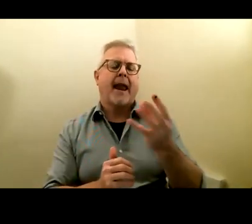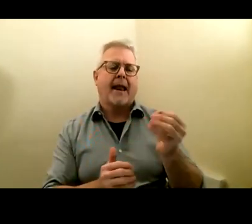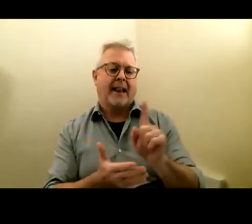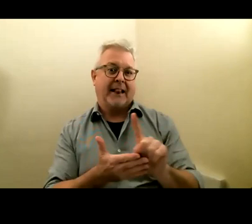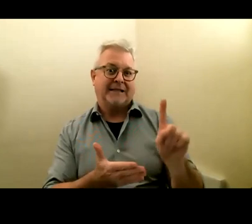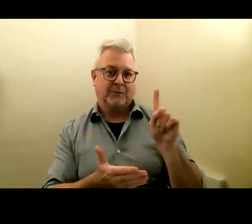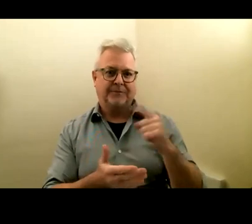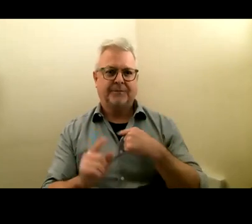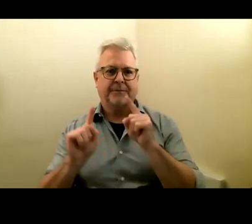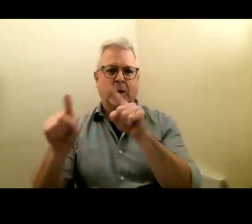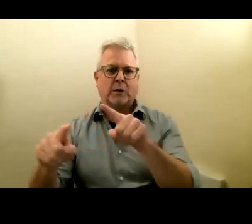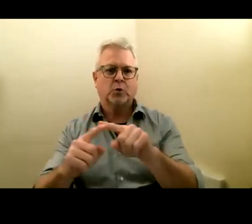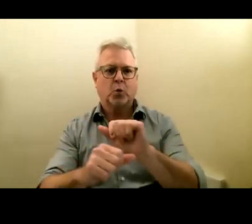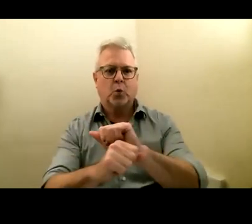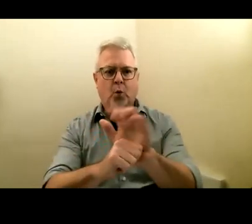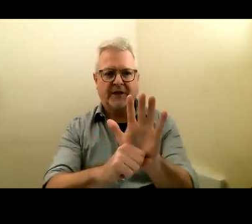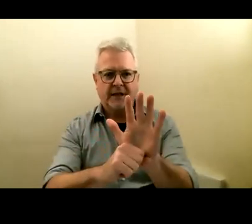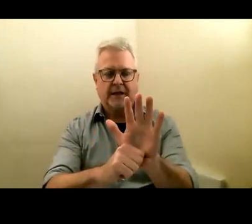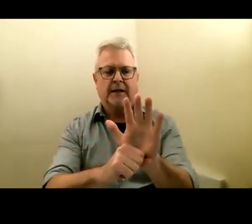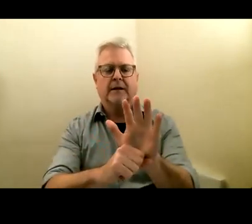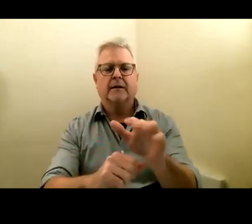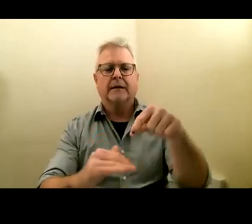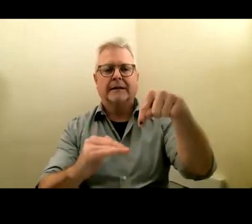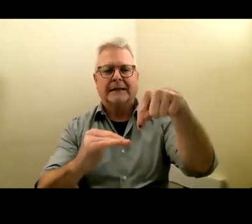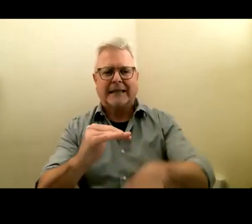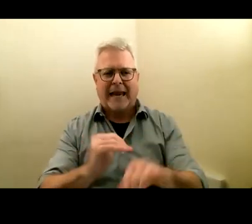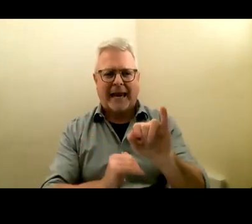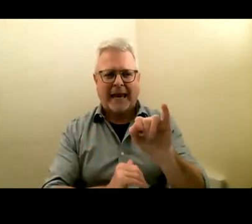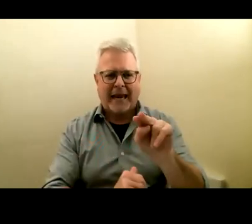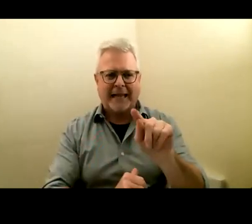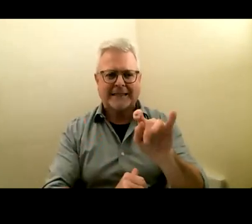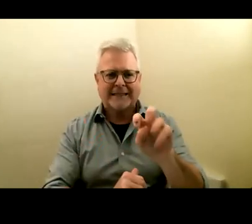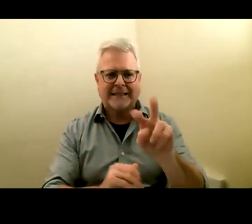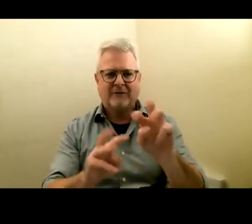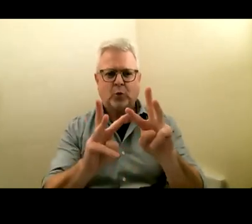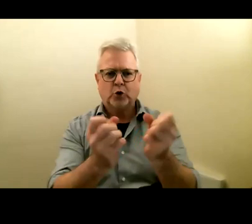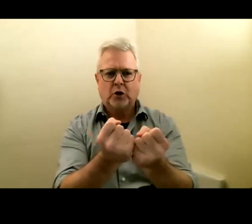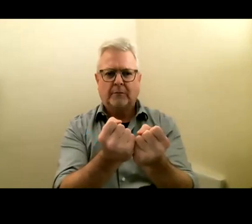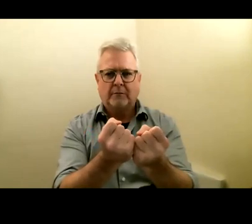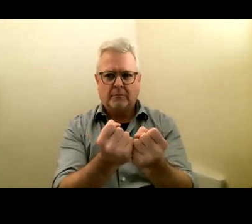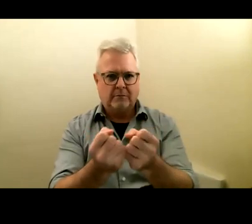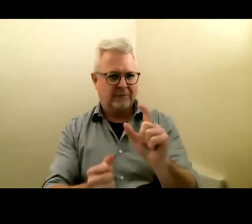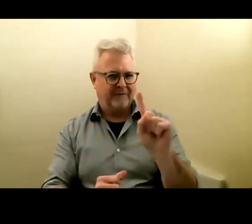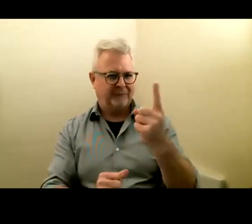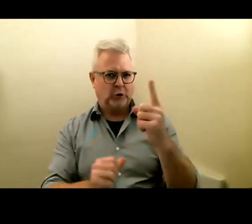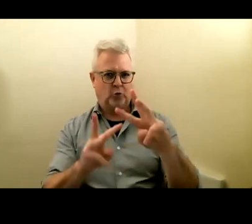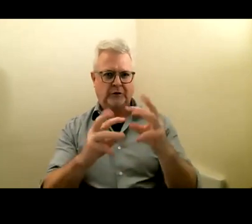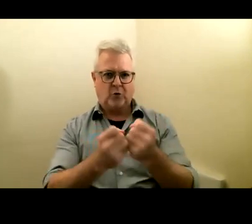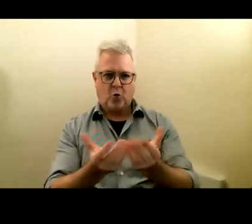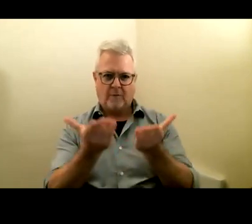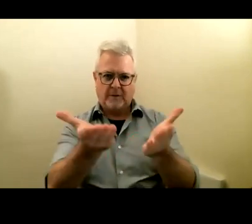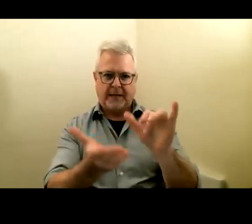not. Last week, I went to a COVID intensive